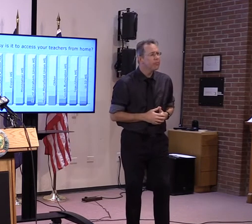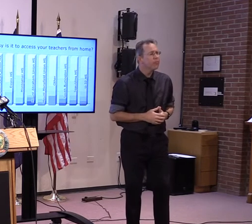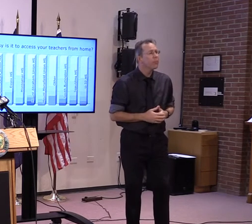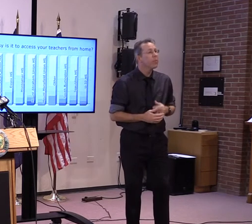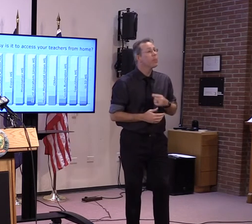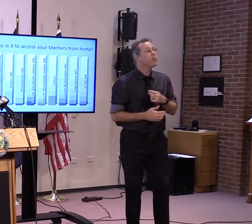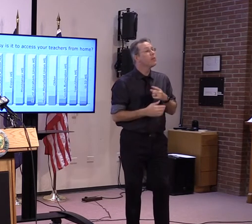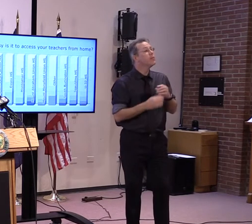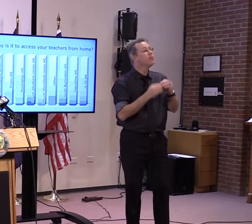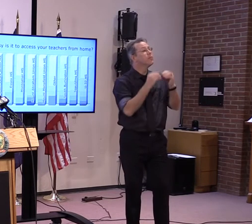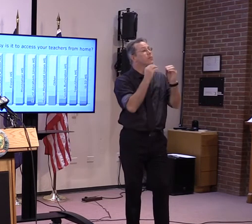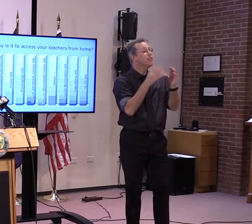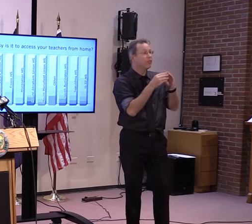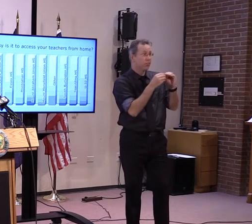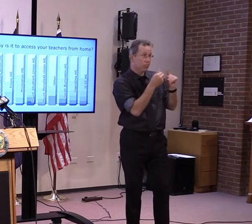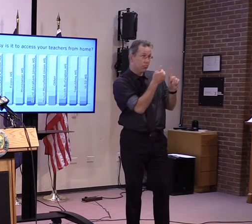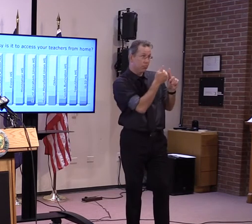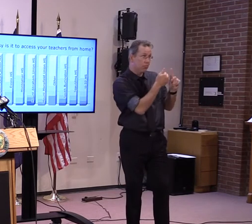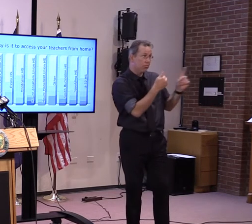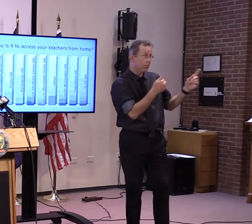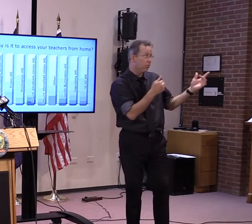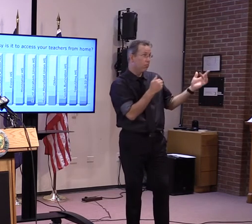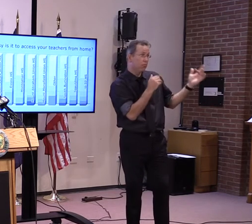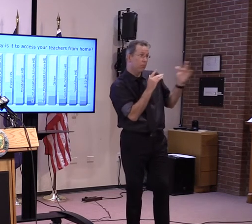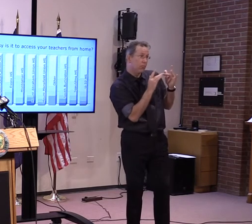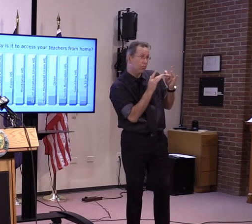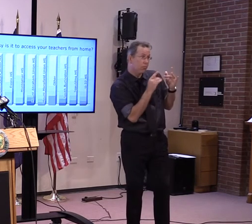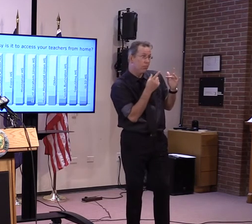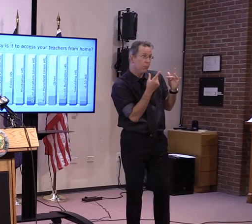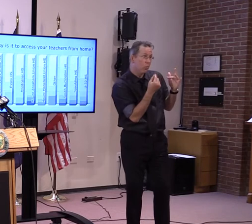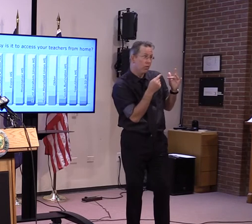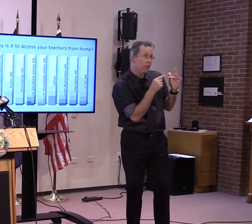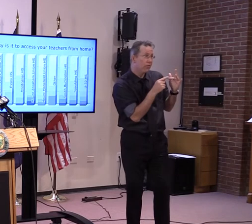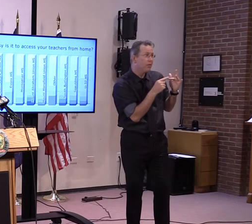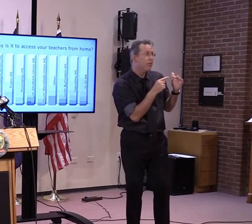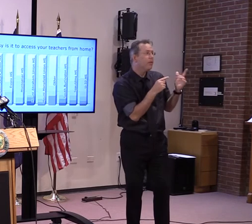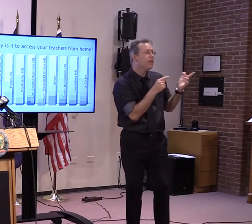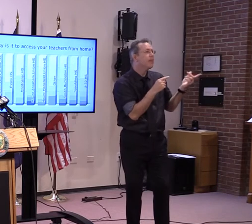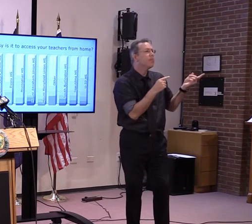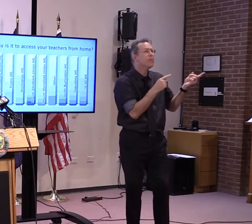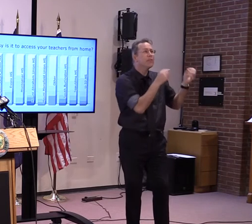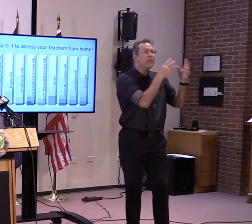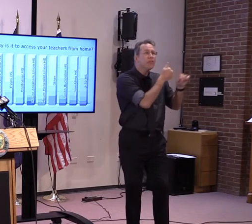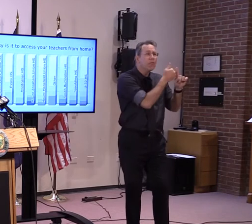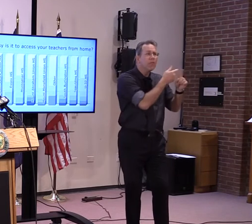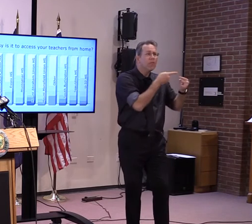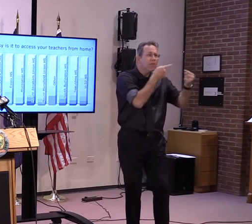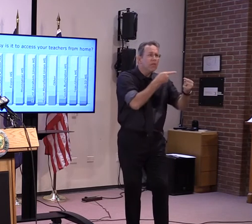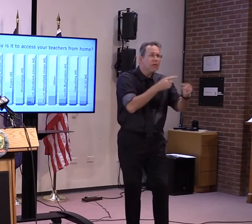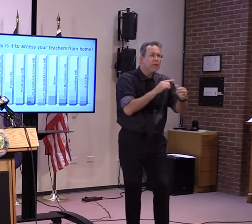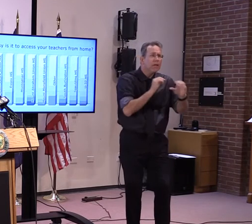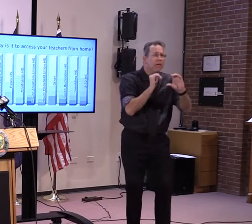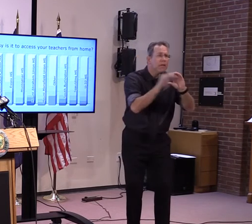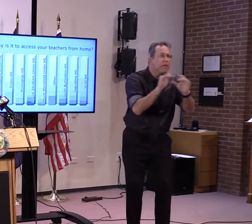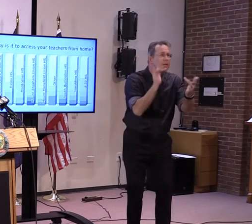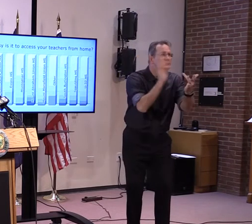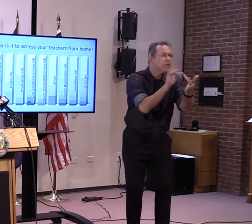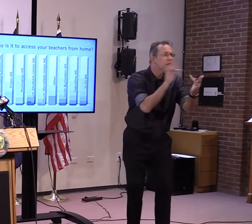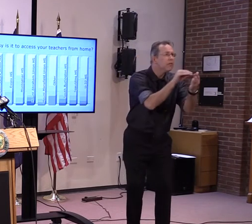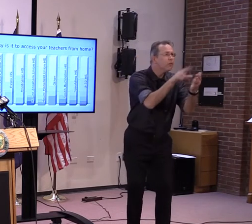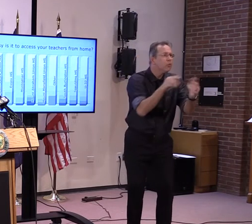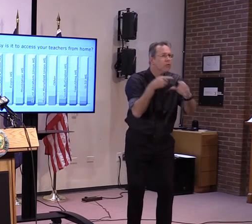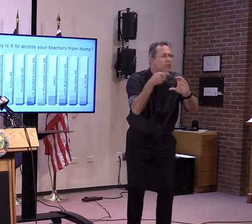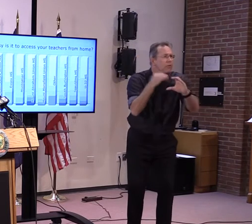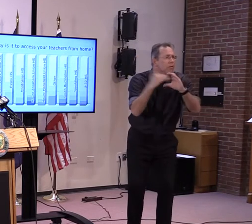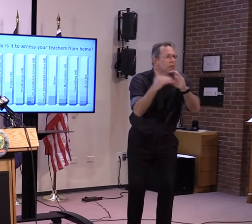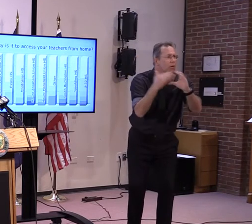the maximum level, and that these teachers might be struggling as well, and we need to be able to support them so that they can support their students.